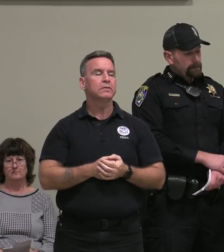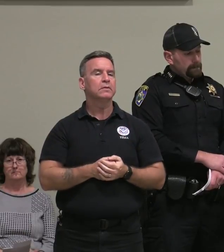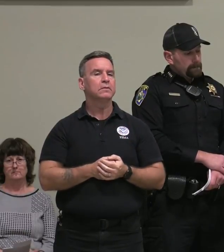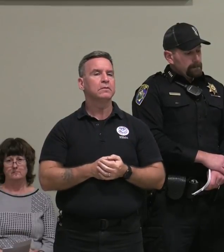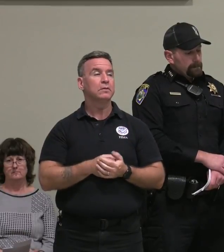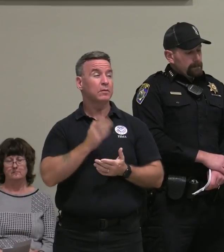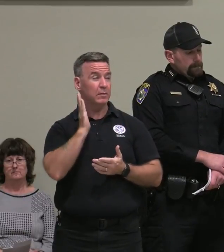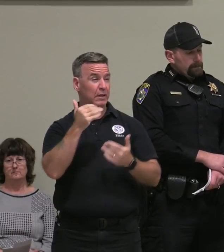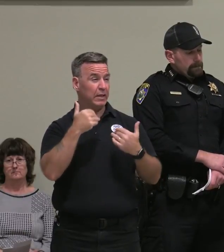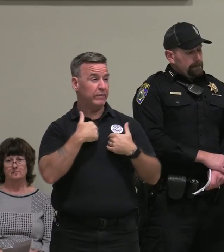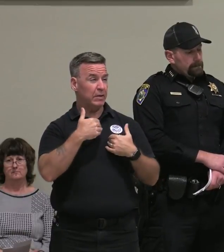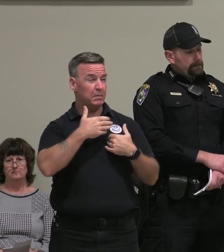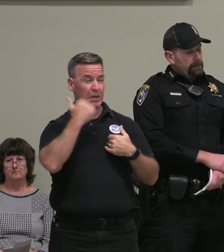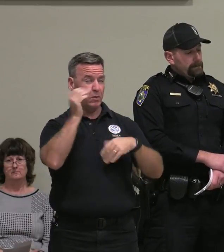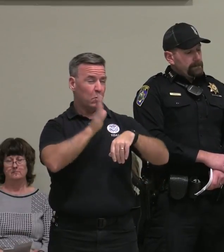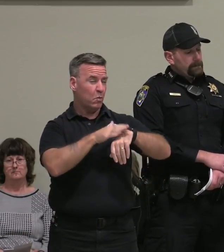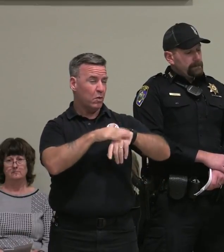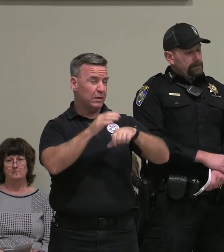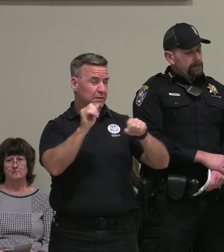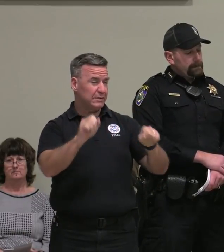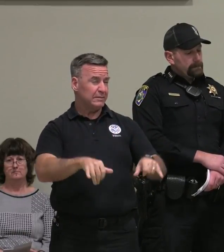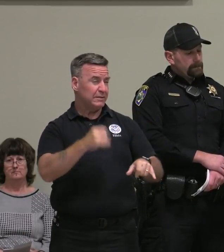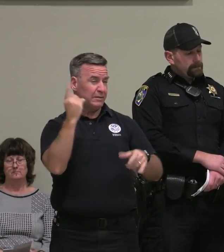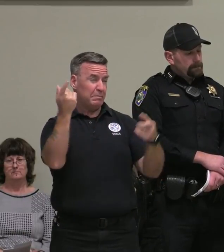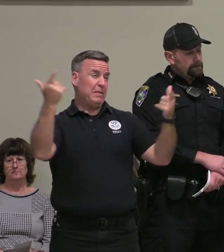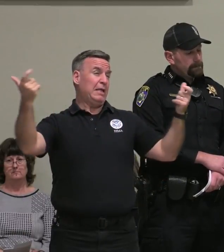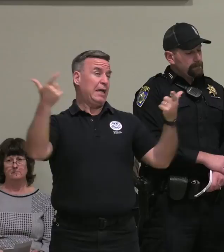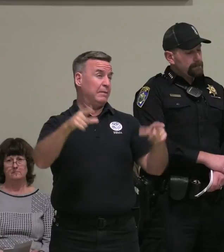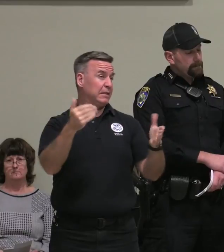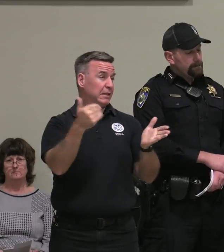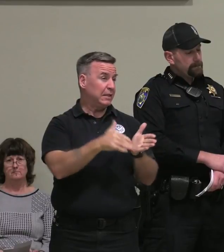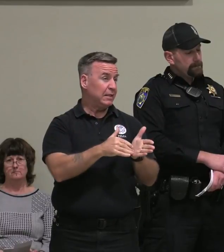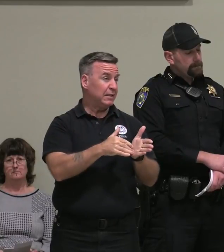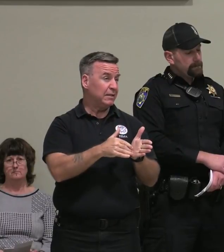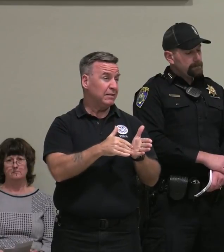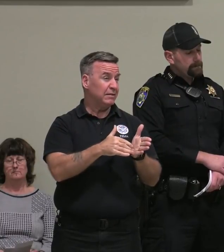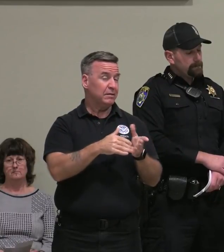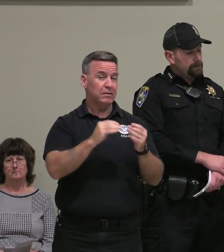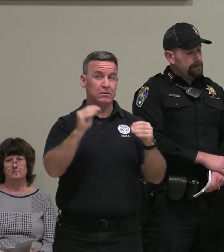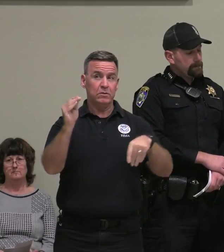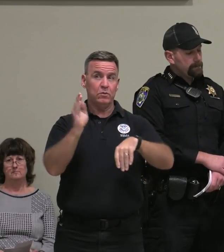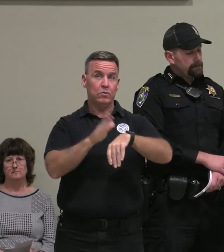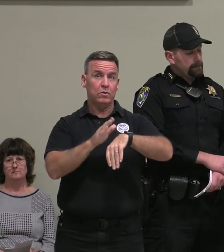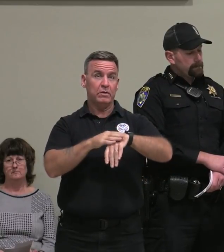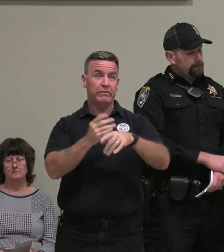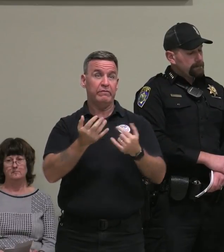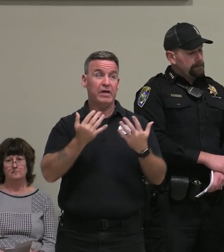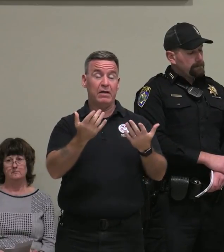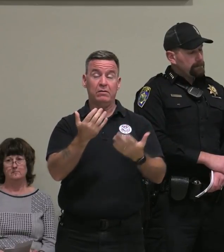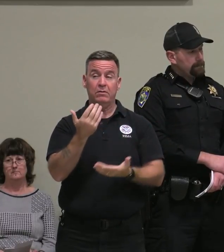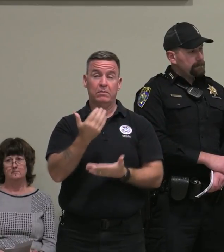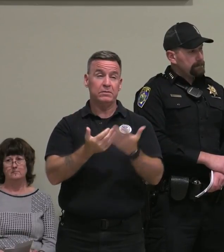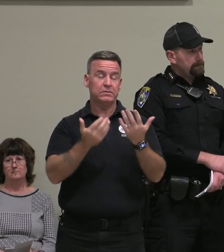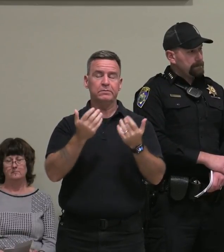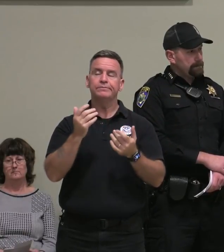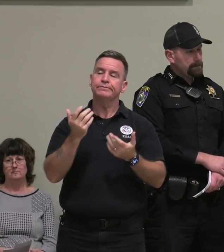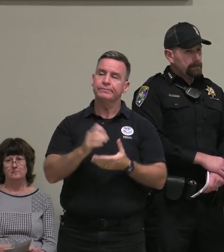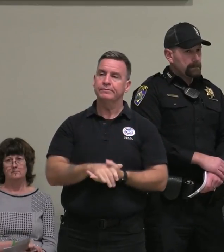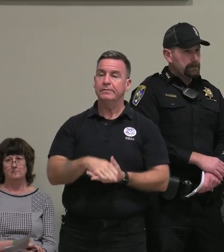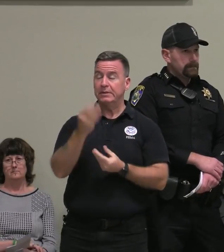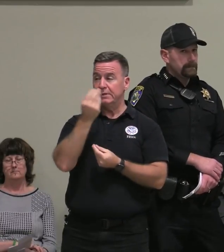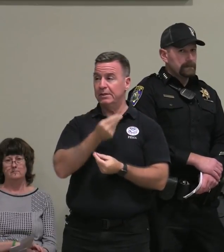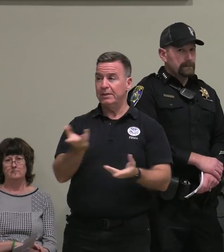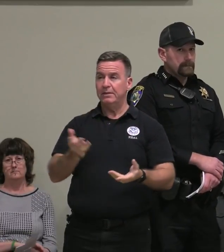This one, will there be a better warning system if something big happens again? and no warning fire almost burned. So, let me tell you,